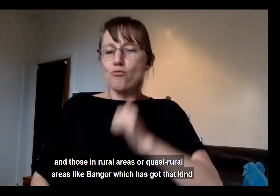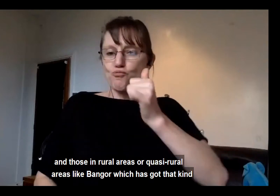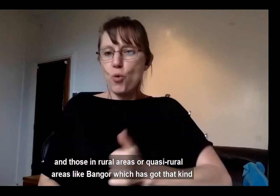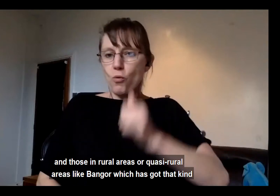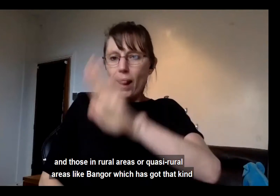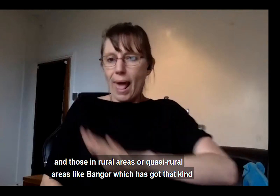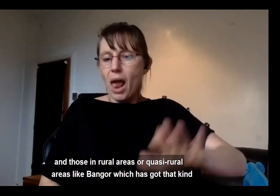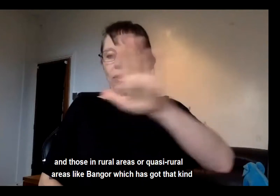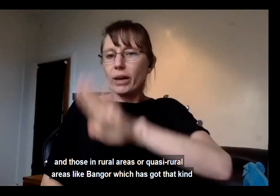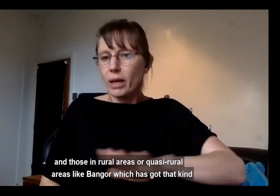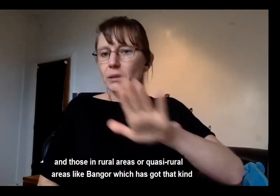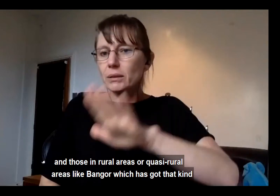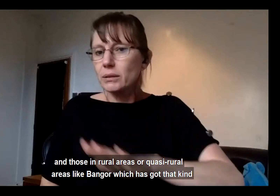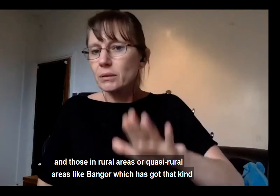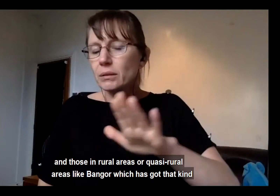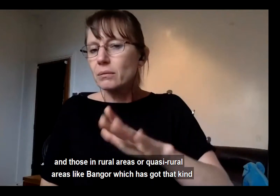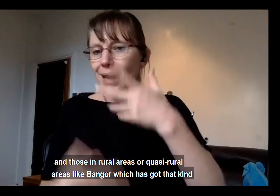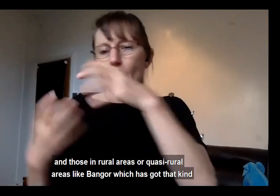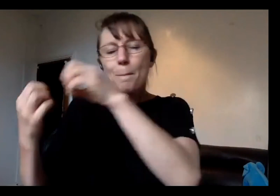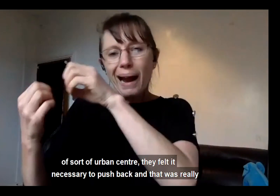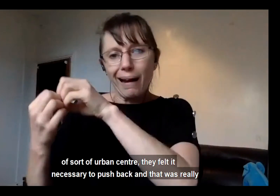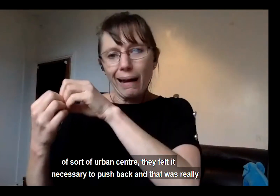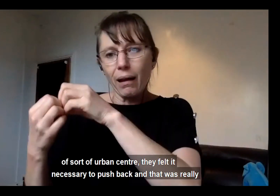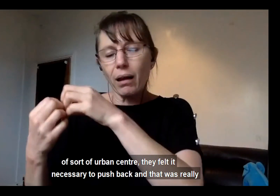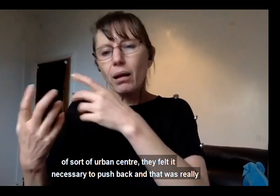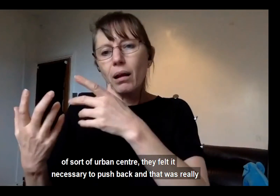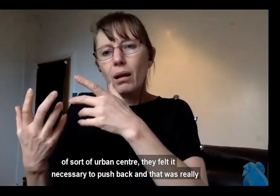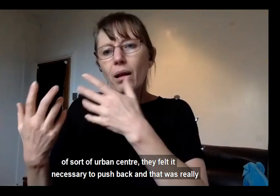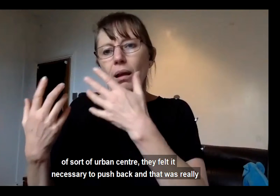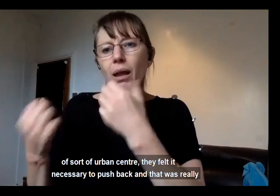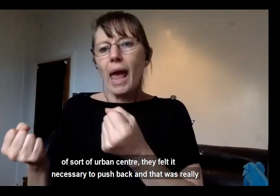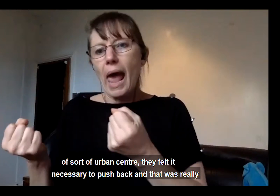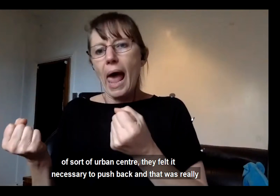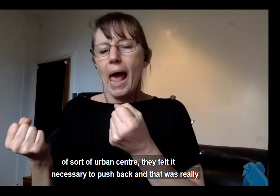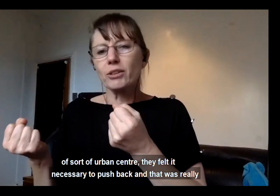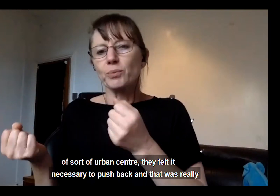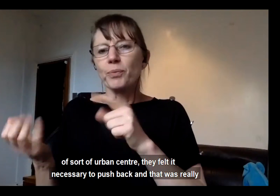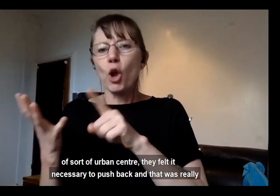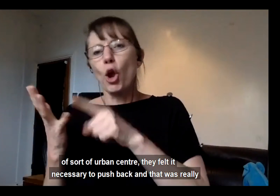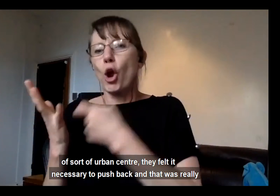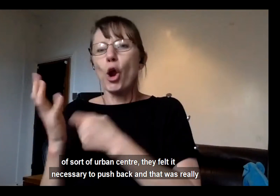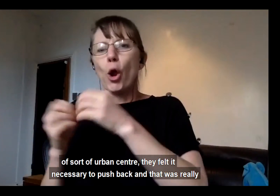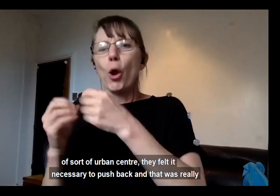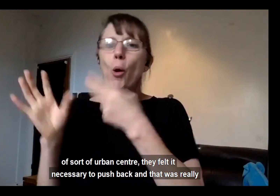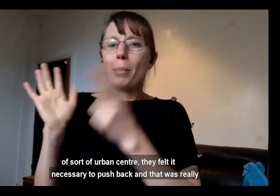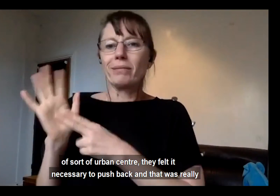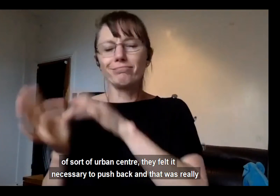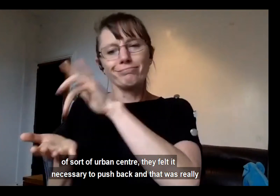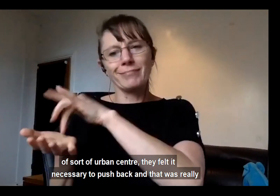areas, or quasi-rural areas like Bangor, which has got that kind of sort of urban centre,